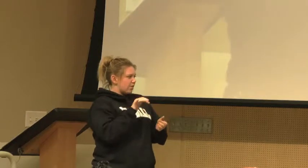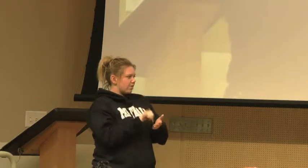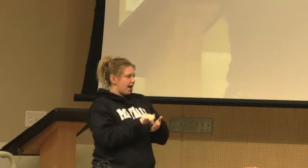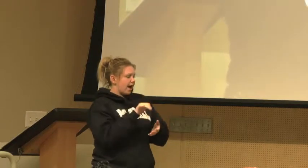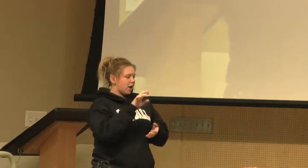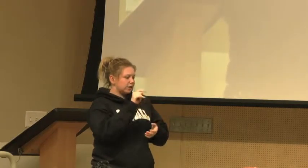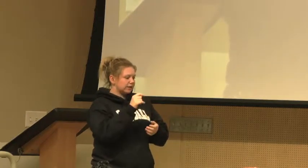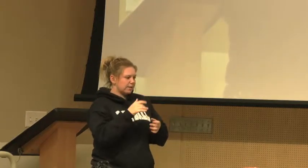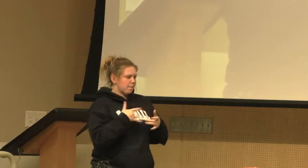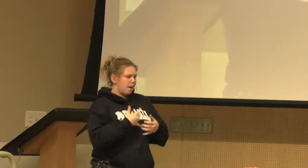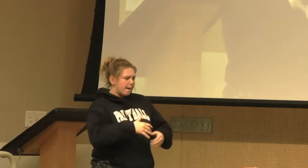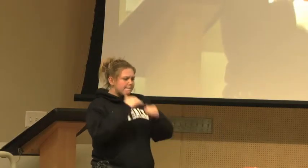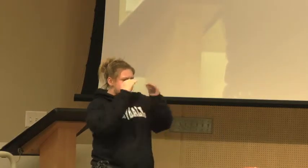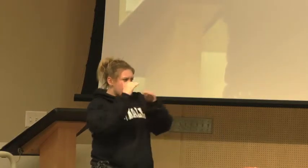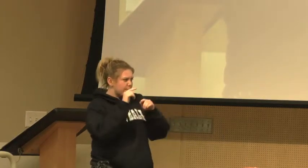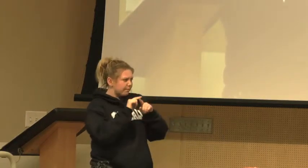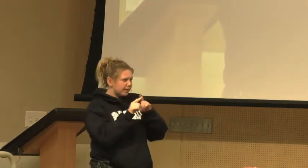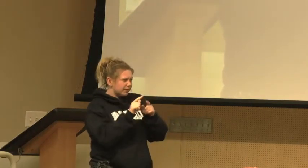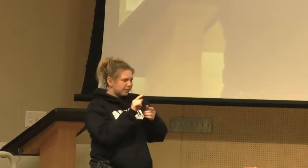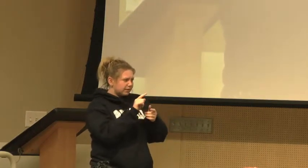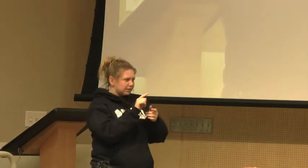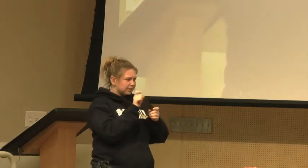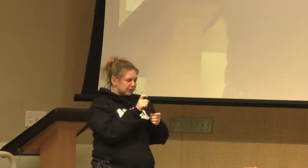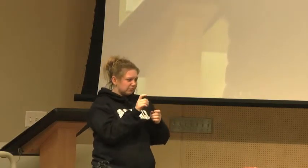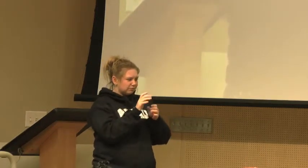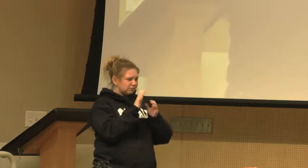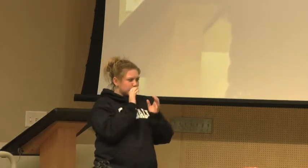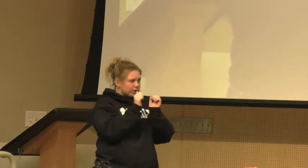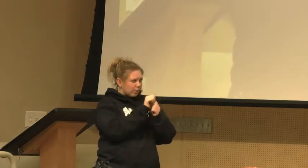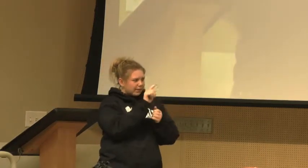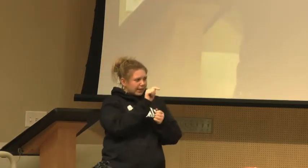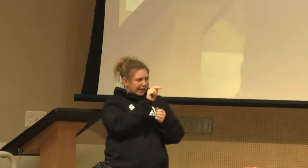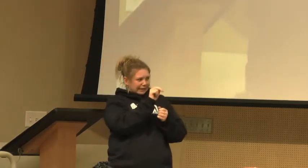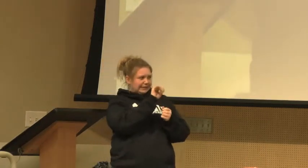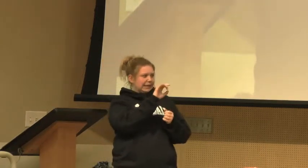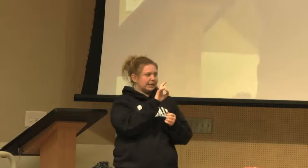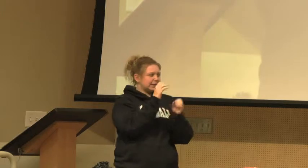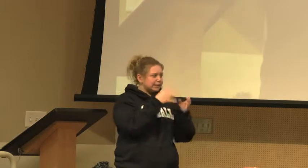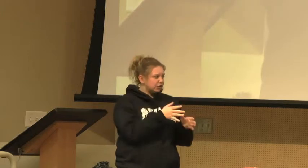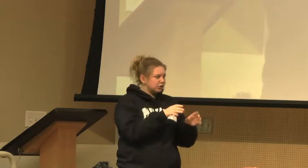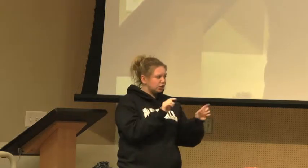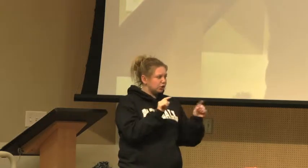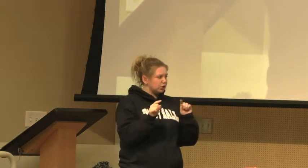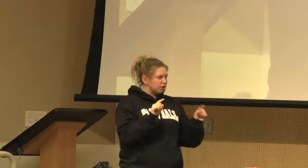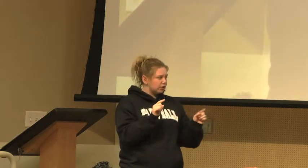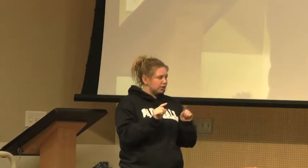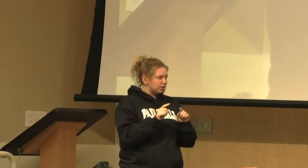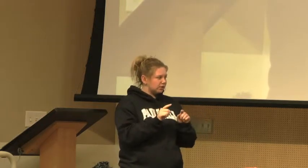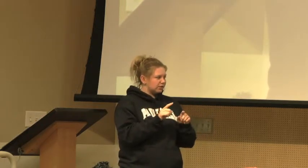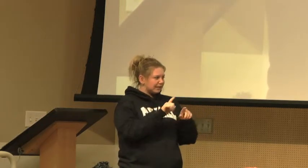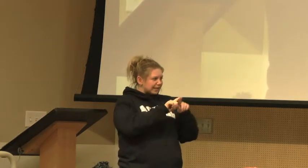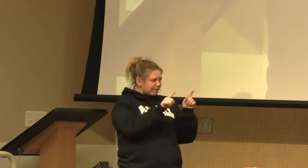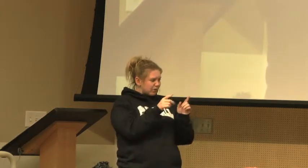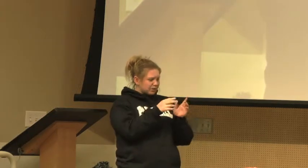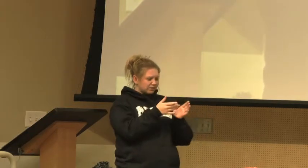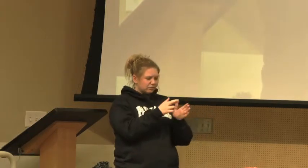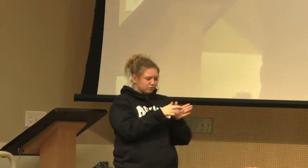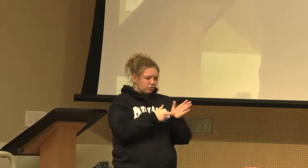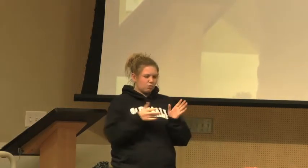received positive feedback in previous classes. And so it was a little bit conflicting. So it seems as if the tutors and